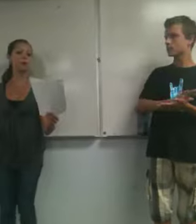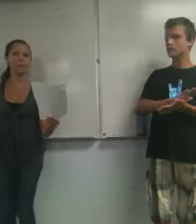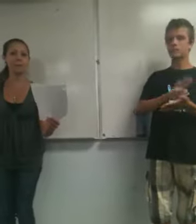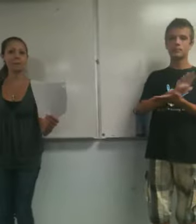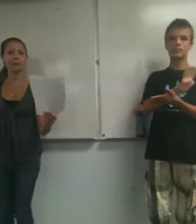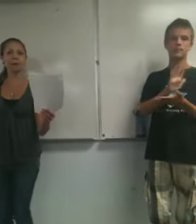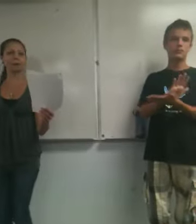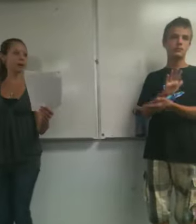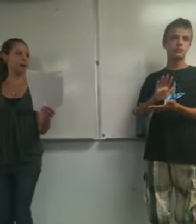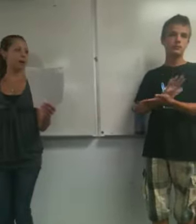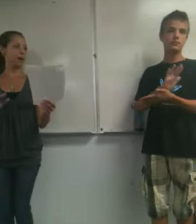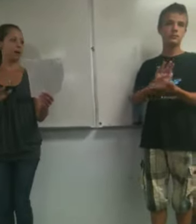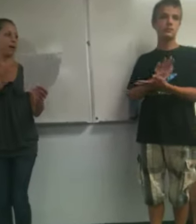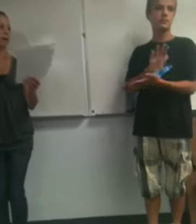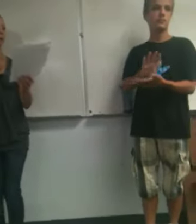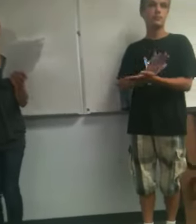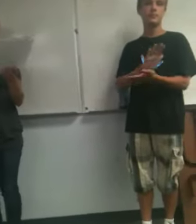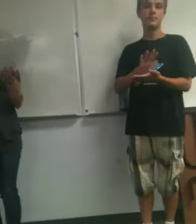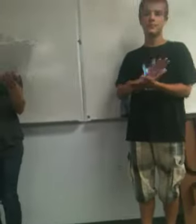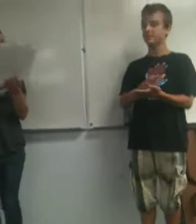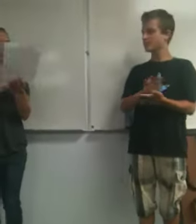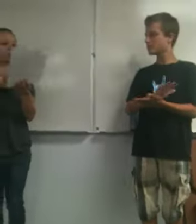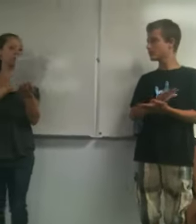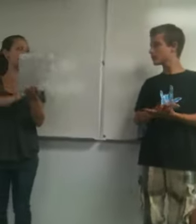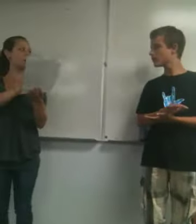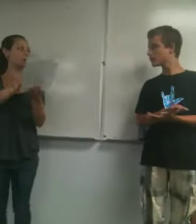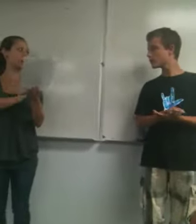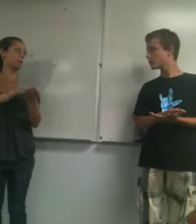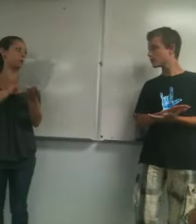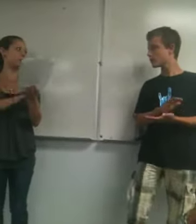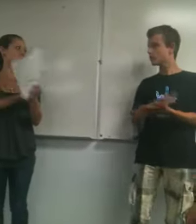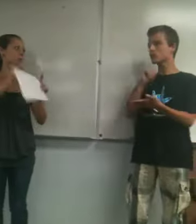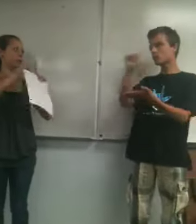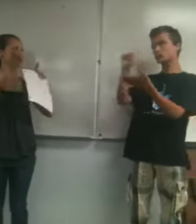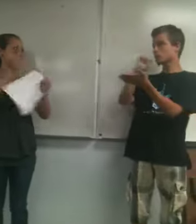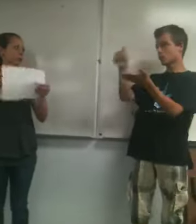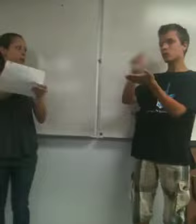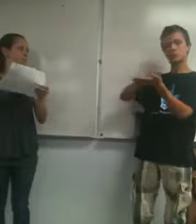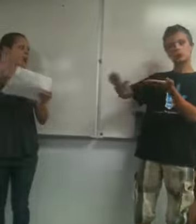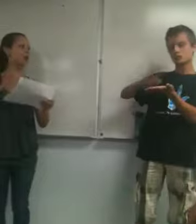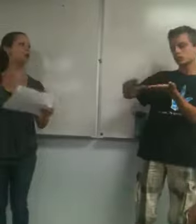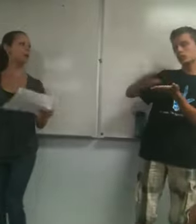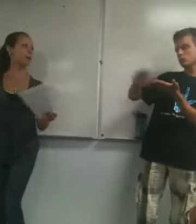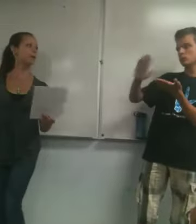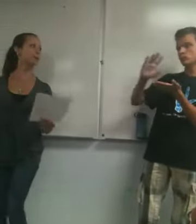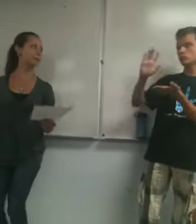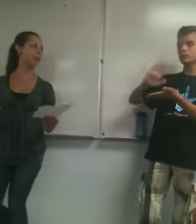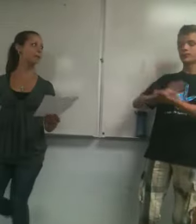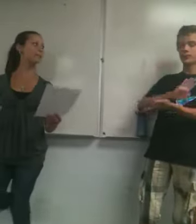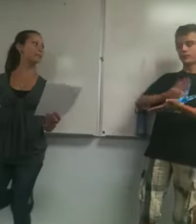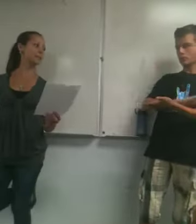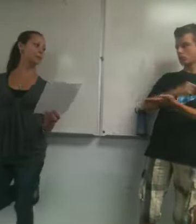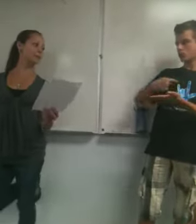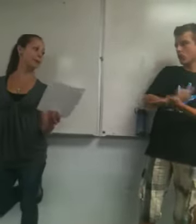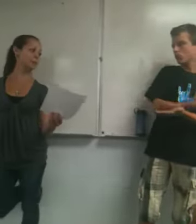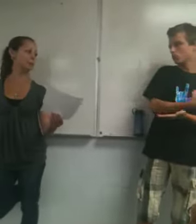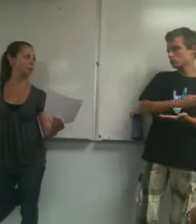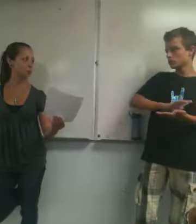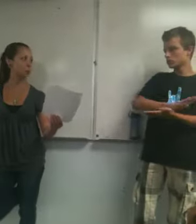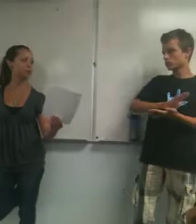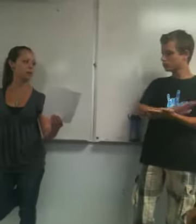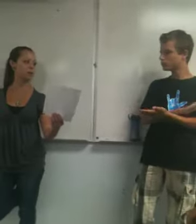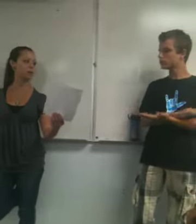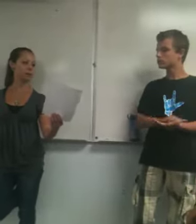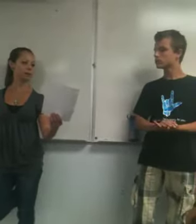Second one is paper, and it's kind of towards you, not away from you. That's clean. Paper